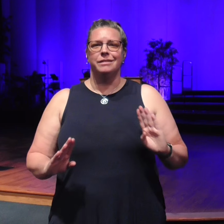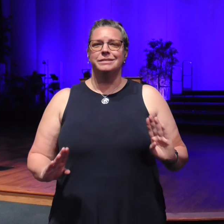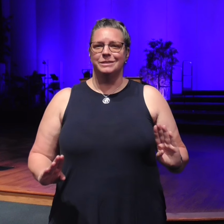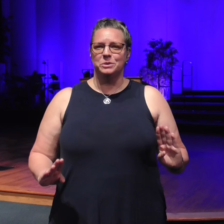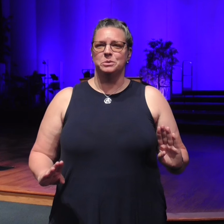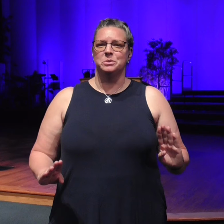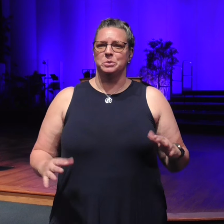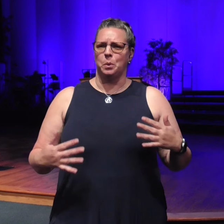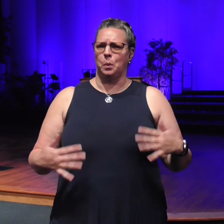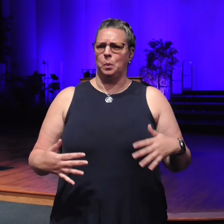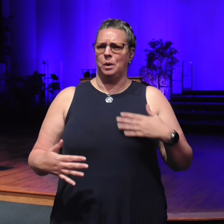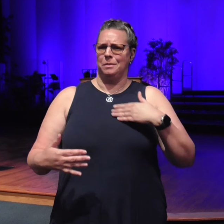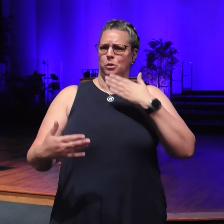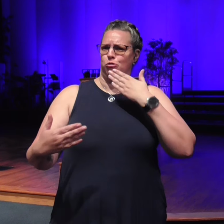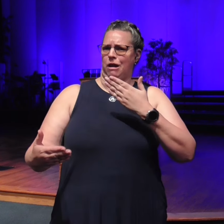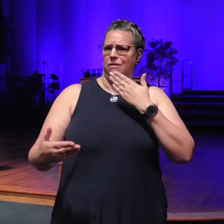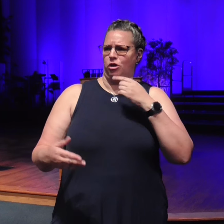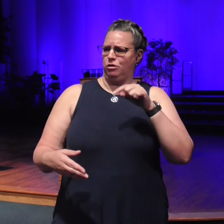Grateful for this community.